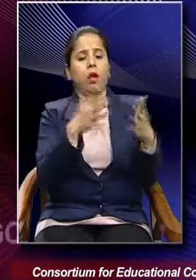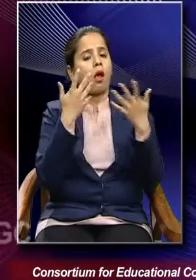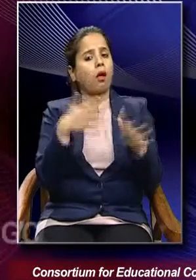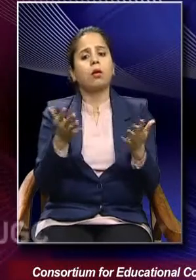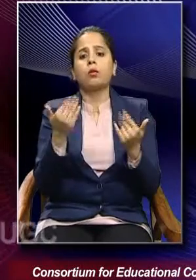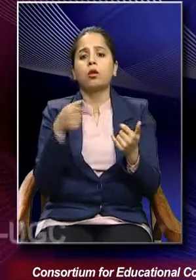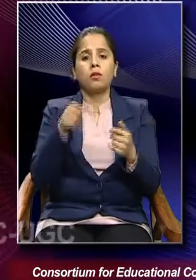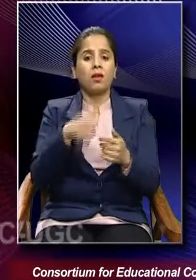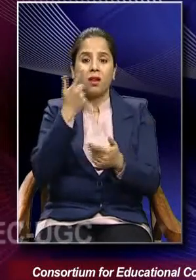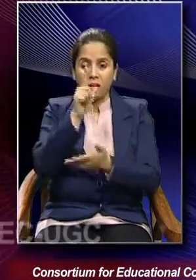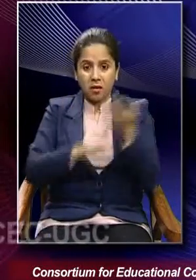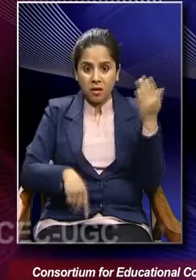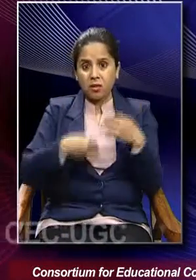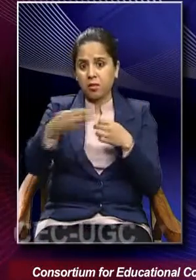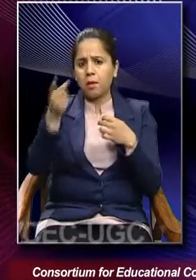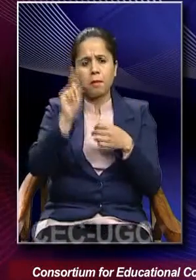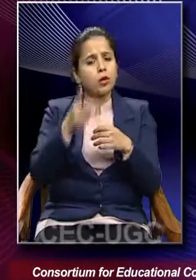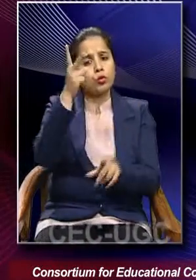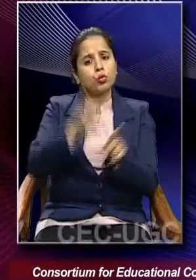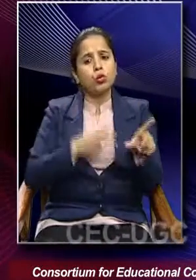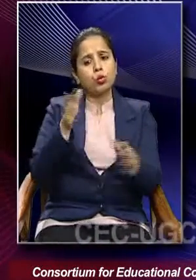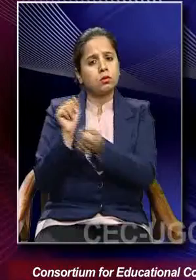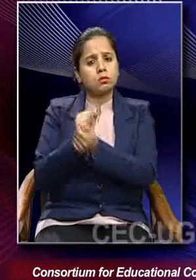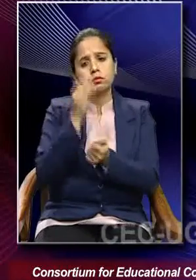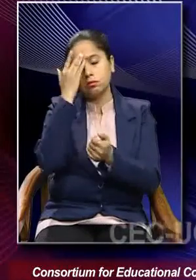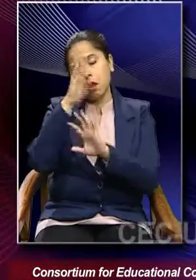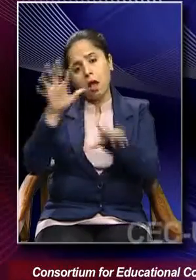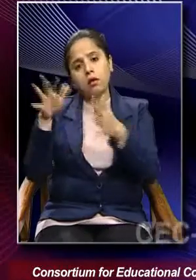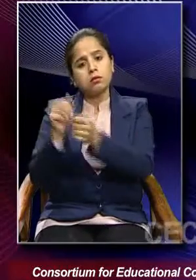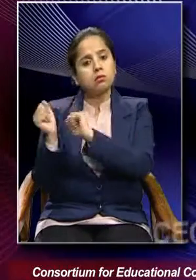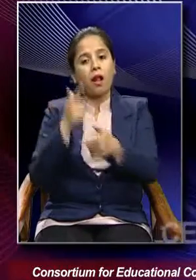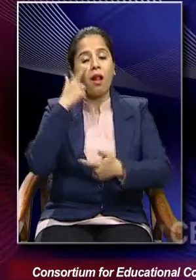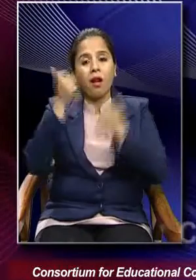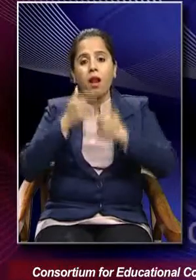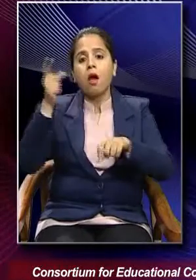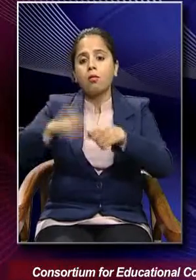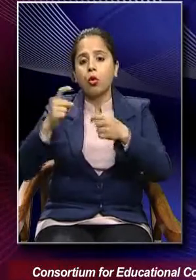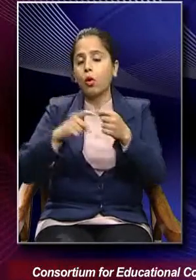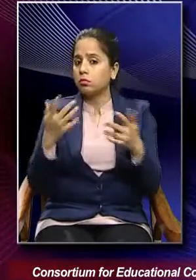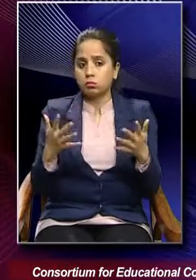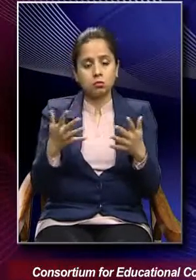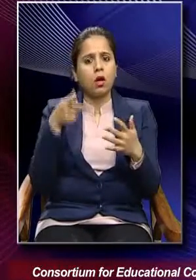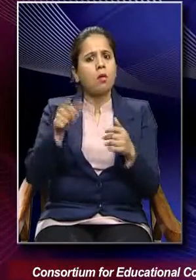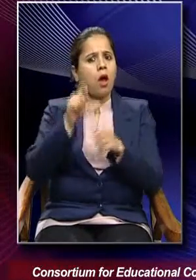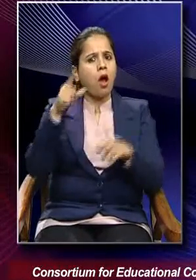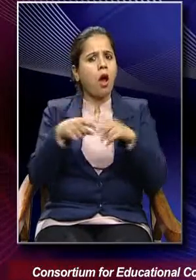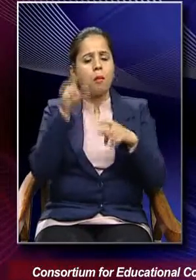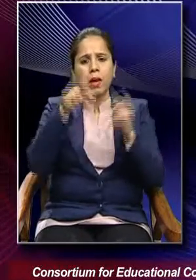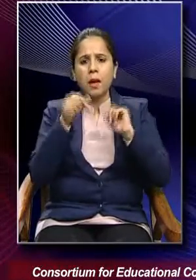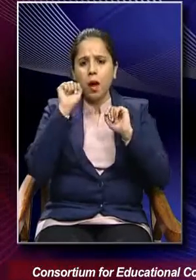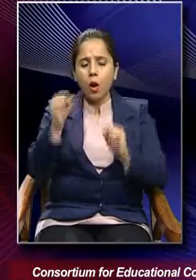any warrant for 2 years without trial. This act curbed the freedom